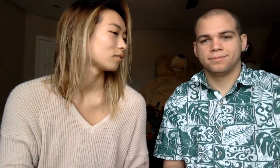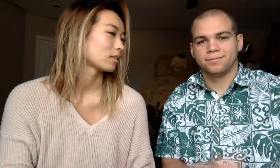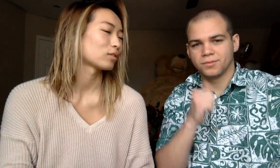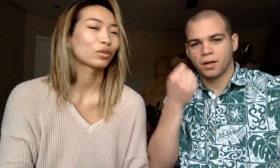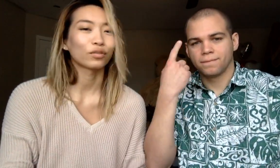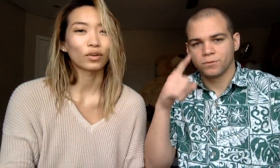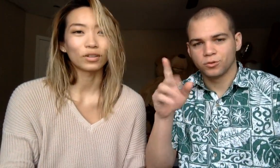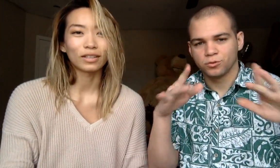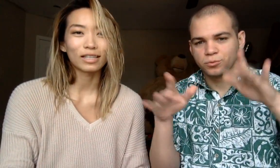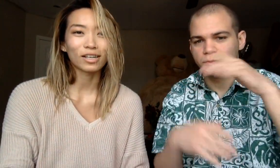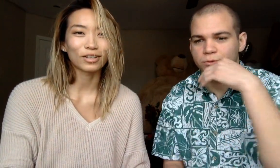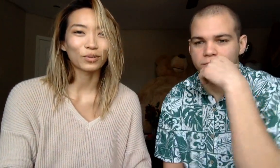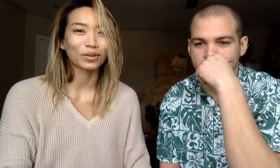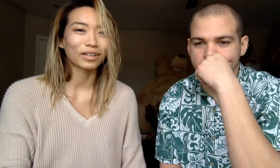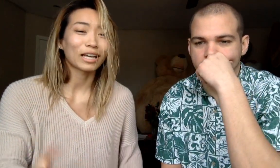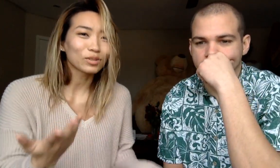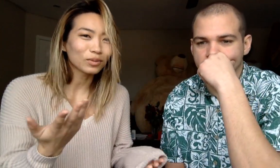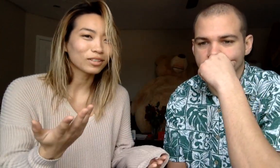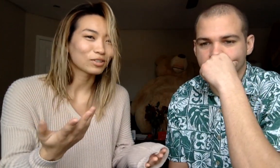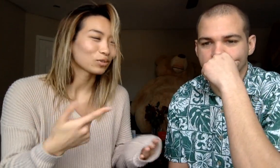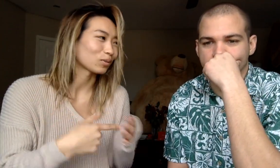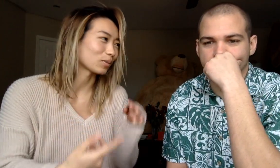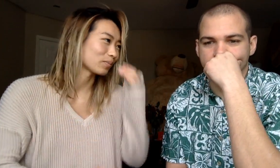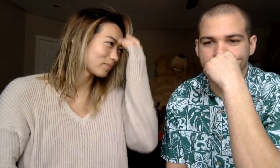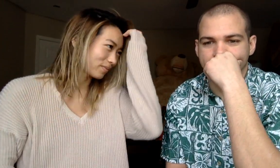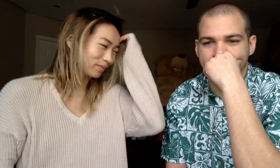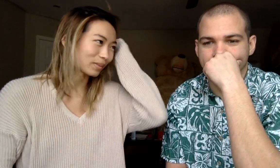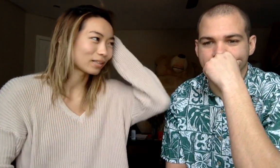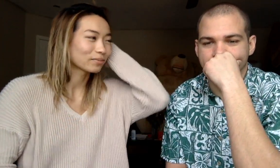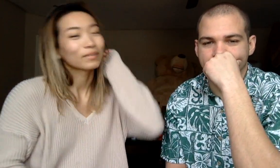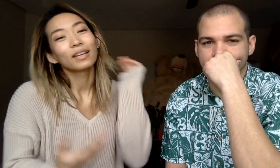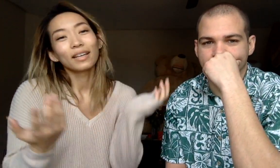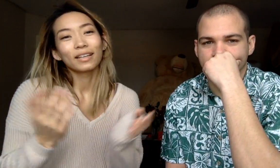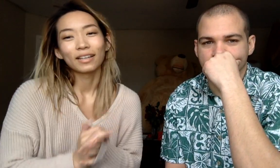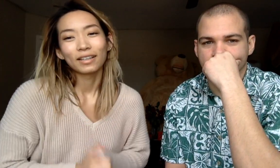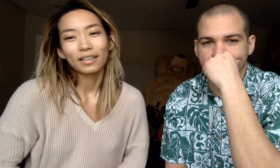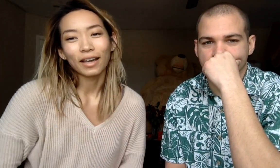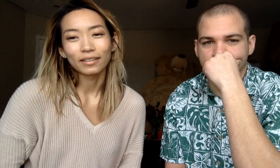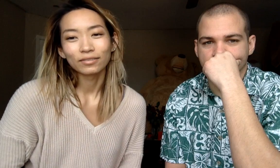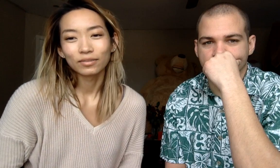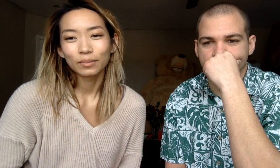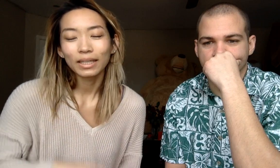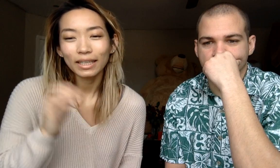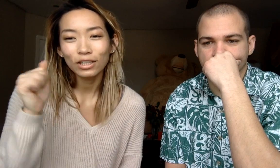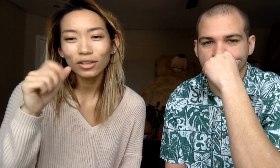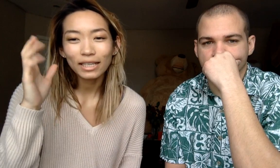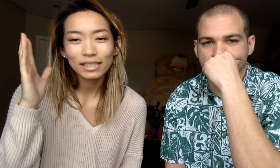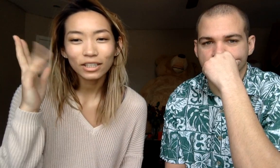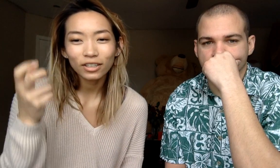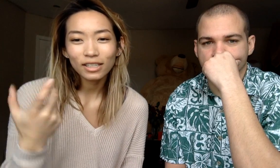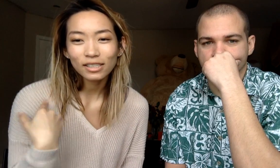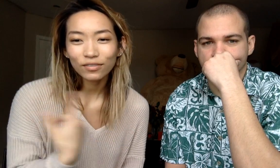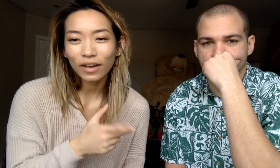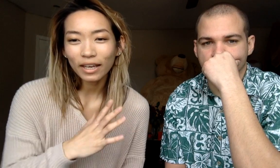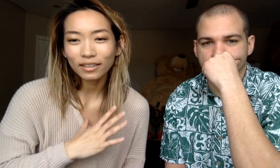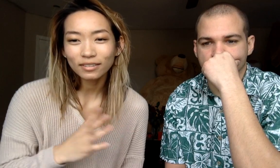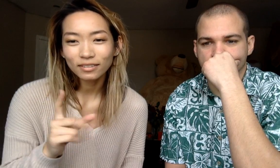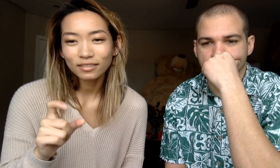show the phone. It's not gonna work. I just wanted to show them. Yeah. But can you guys hear us fine?